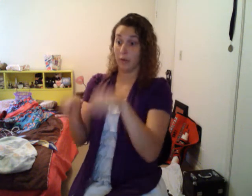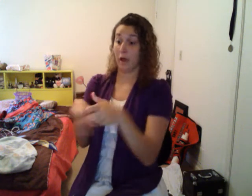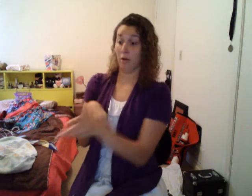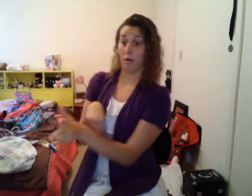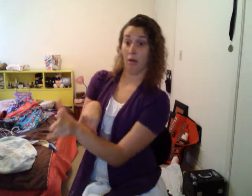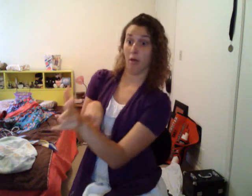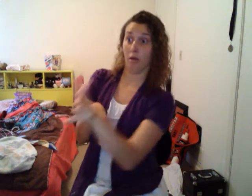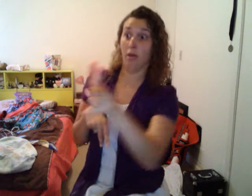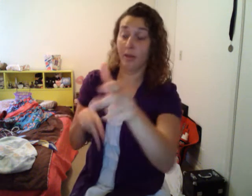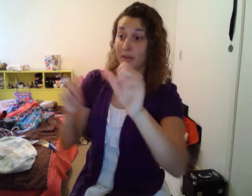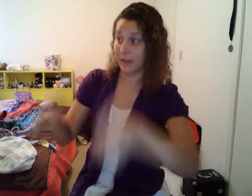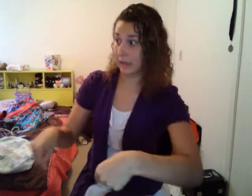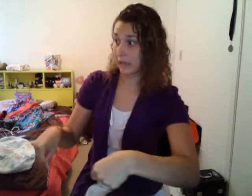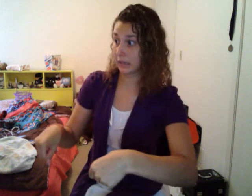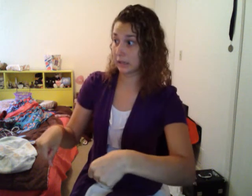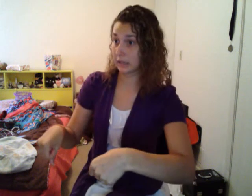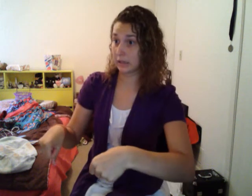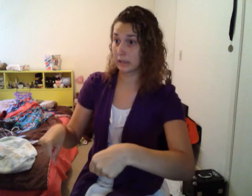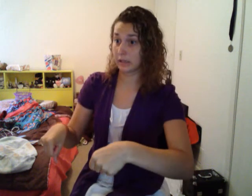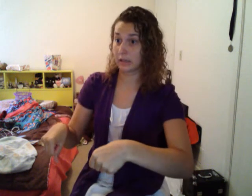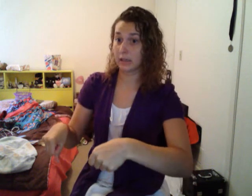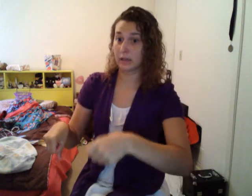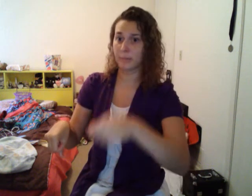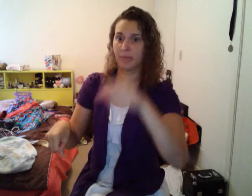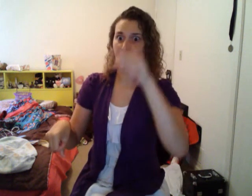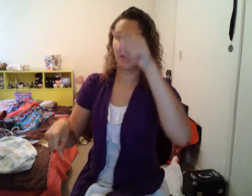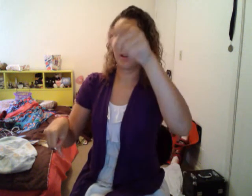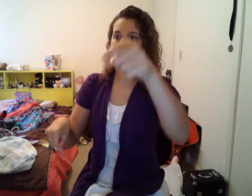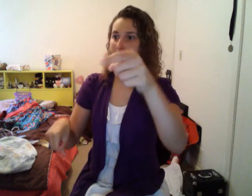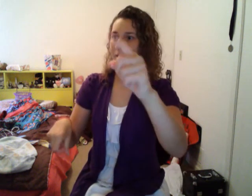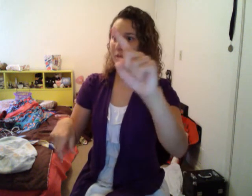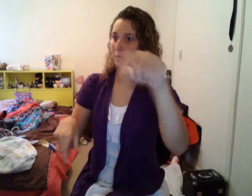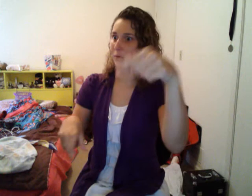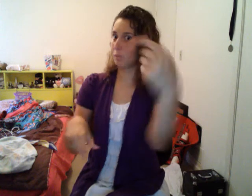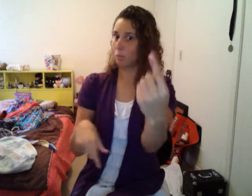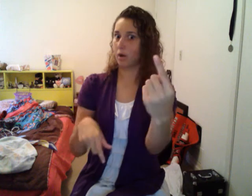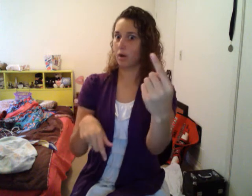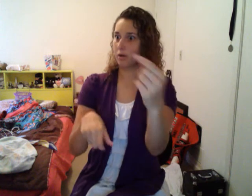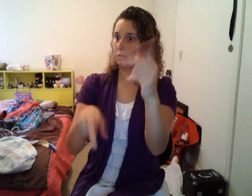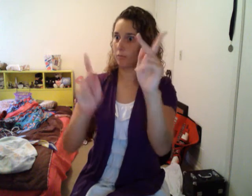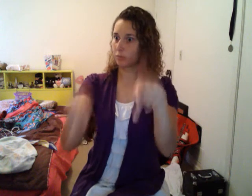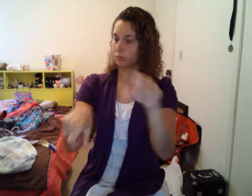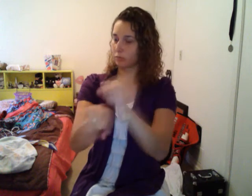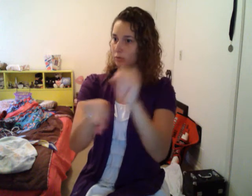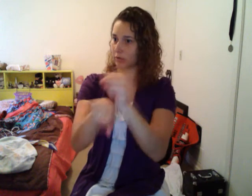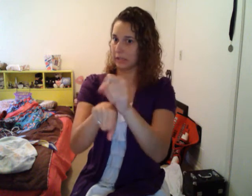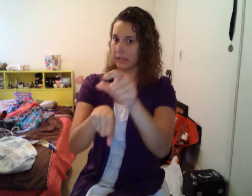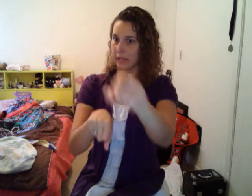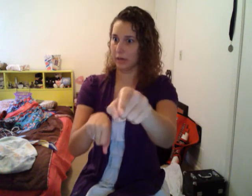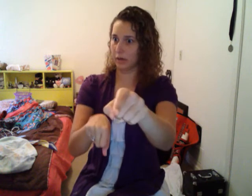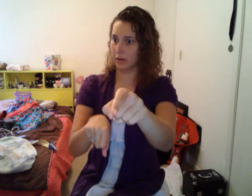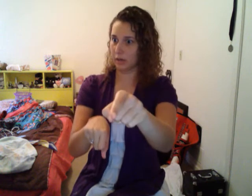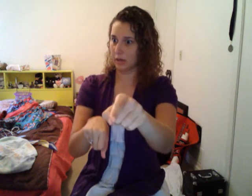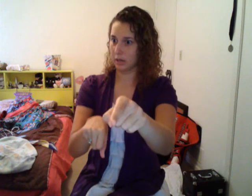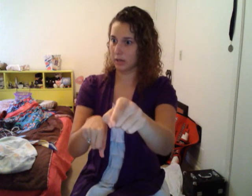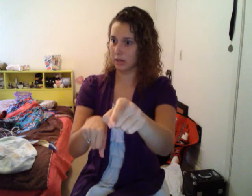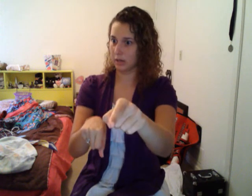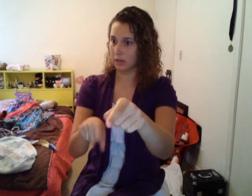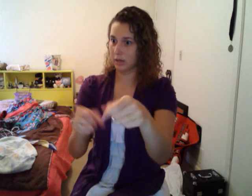And at the end of that track, there's 1 worker working on the track. Your steering wheel